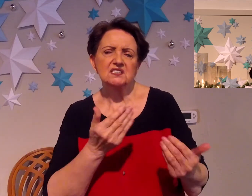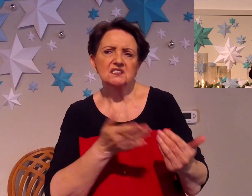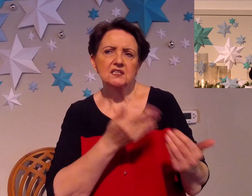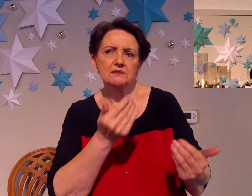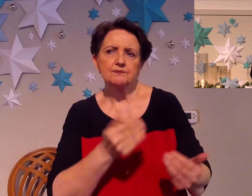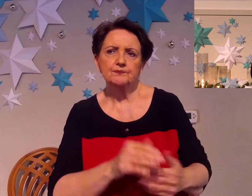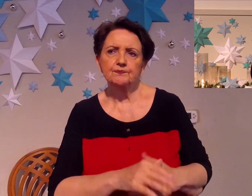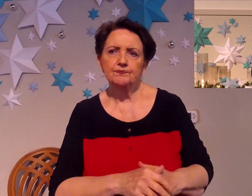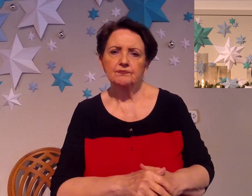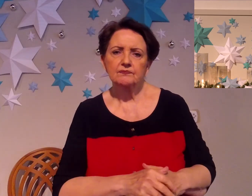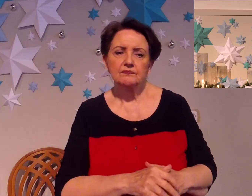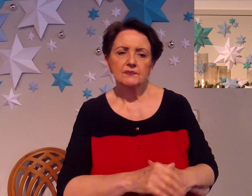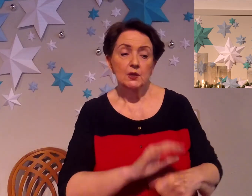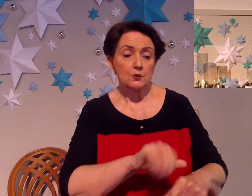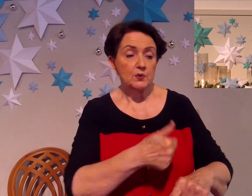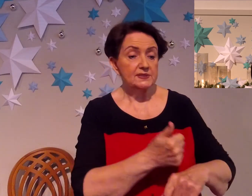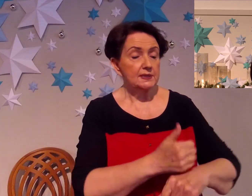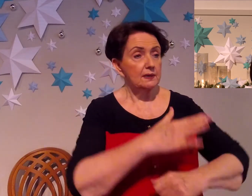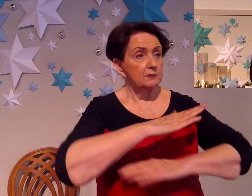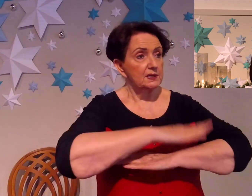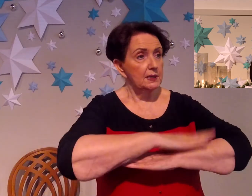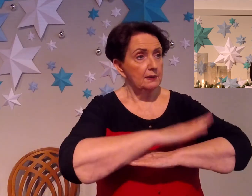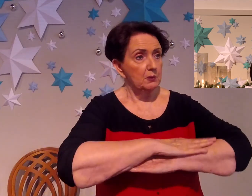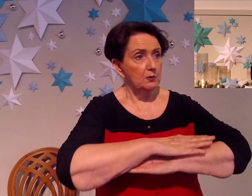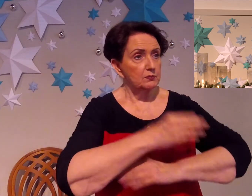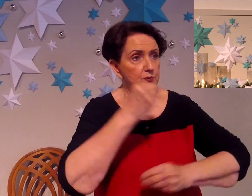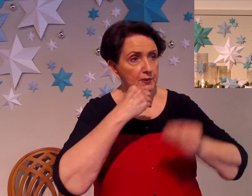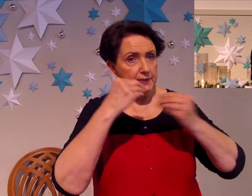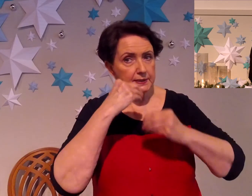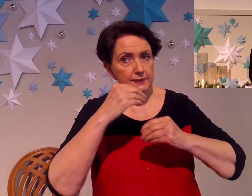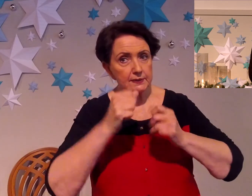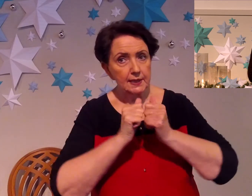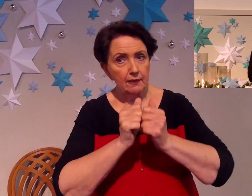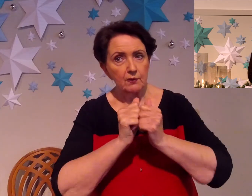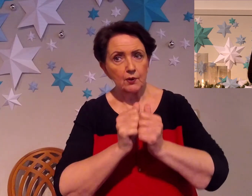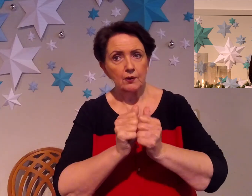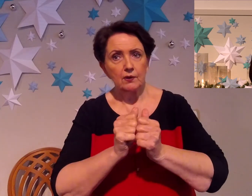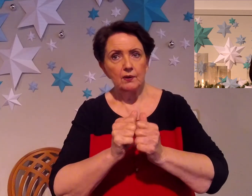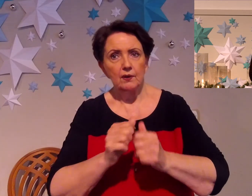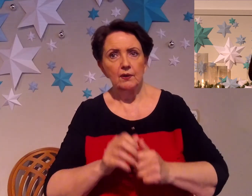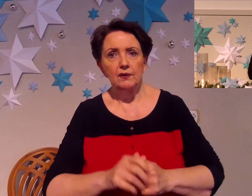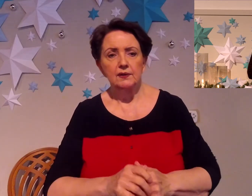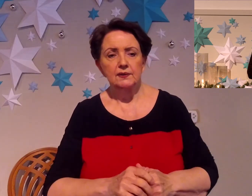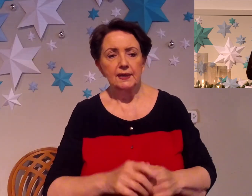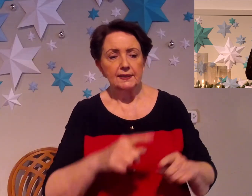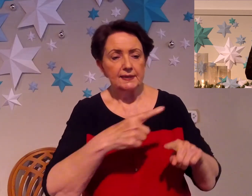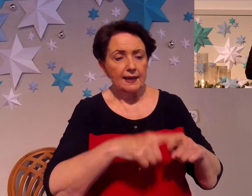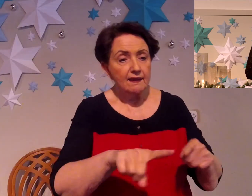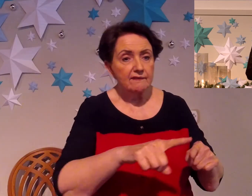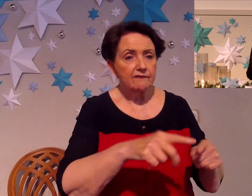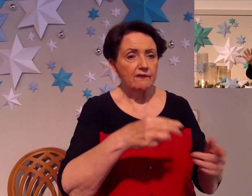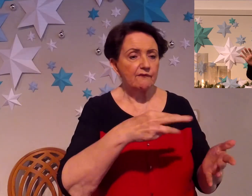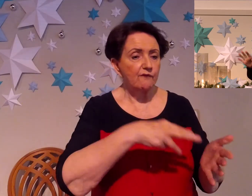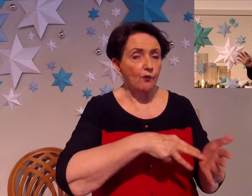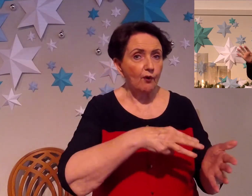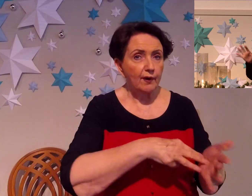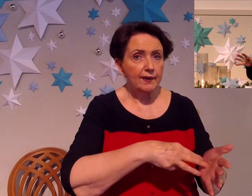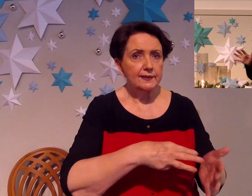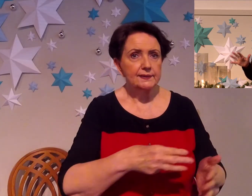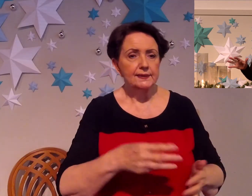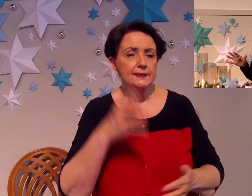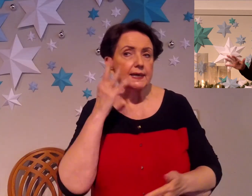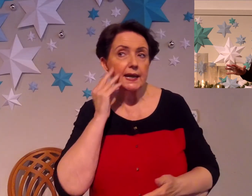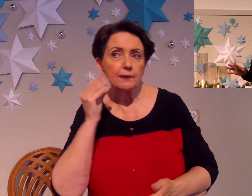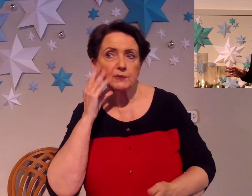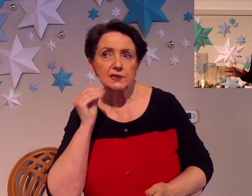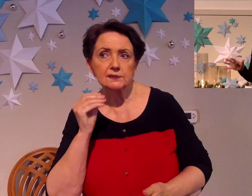Do we set our tables when we're going to eat together? Do we actually put out knife and fork and a napkin? I can't tell you how many